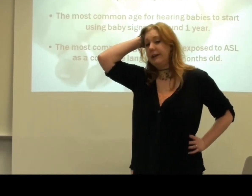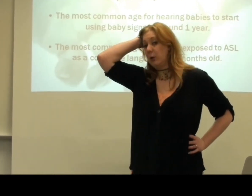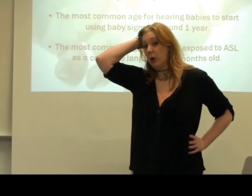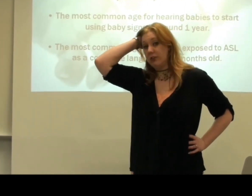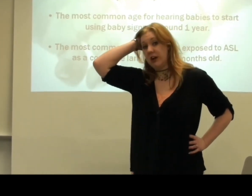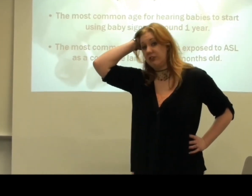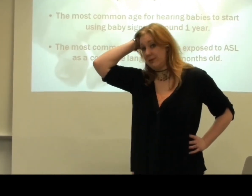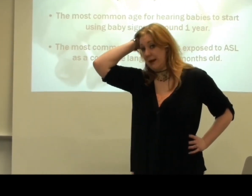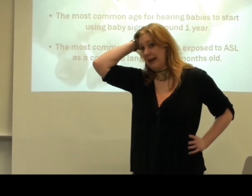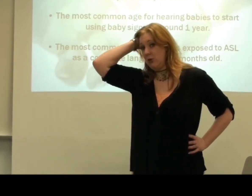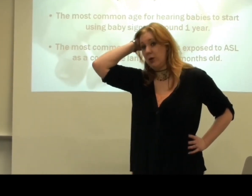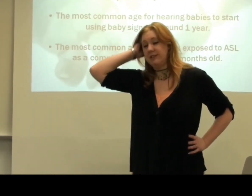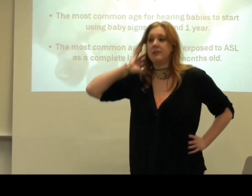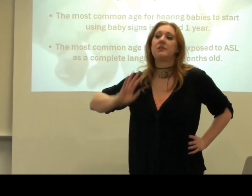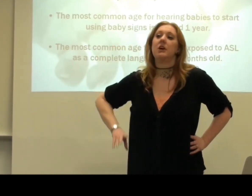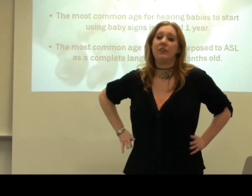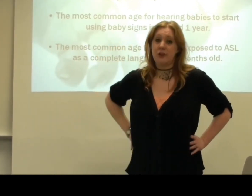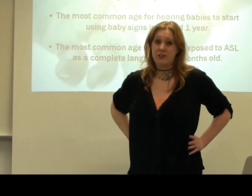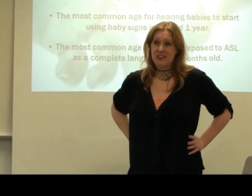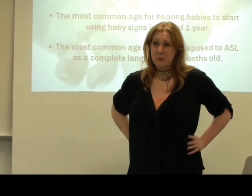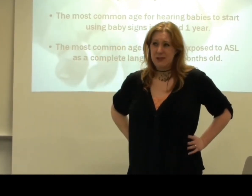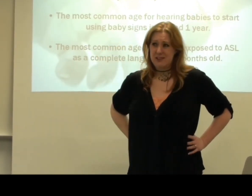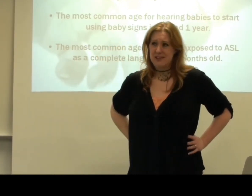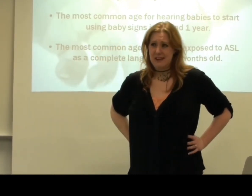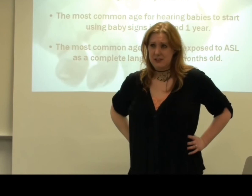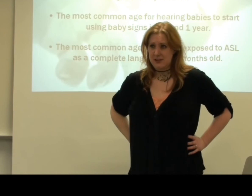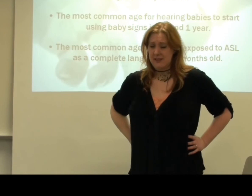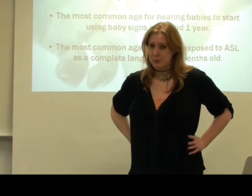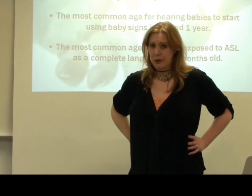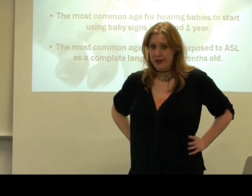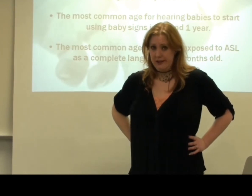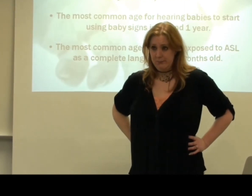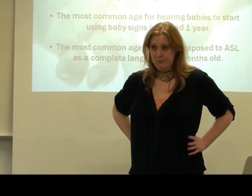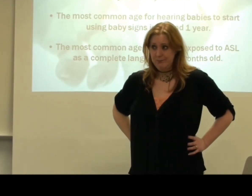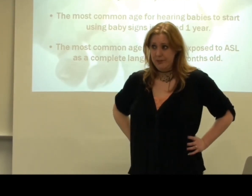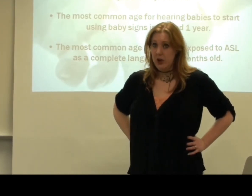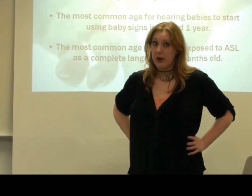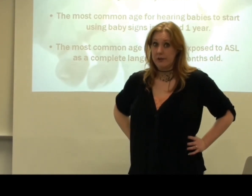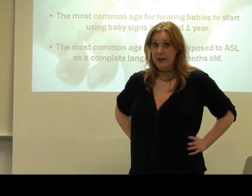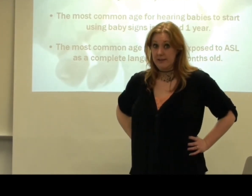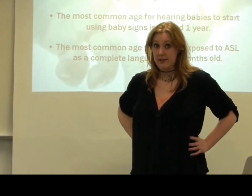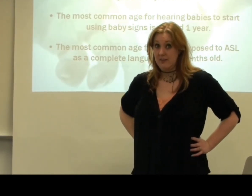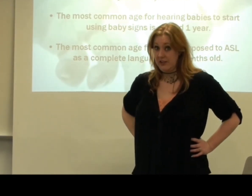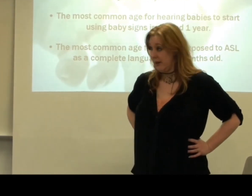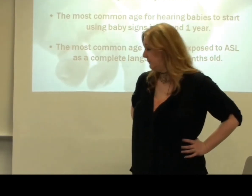clear words, not just making noises. So 6 months is pretty young and significant.